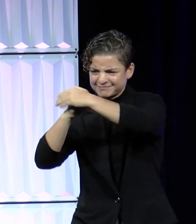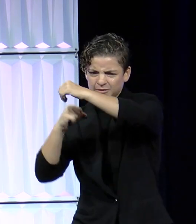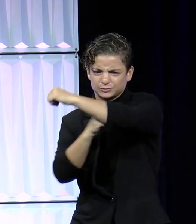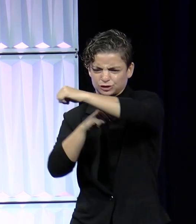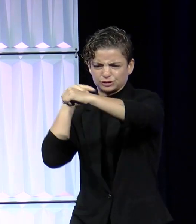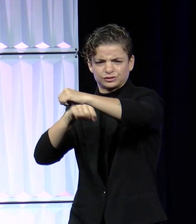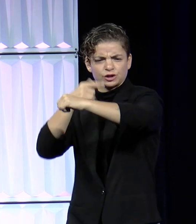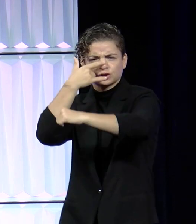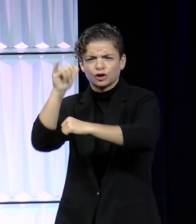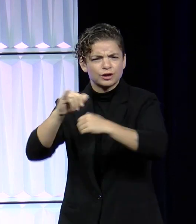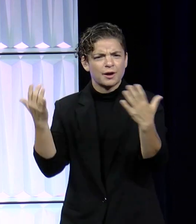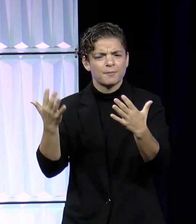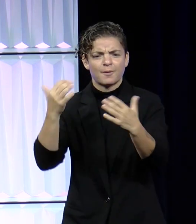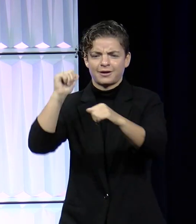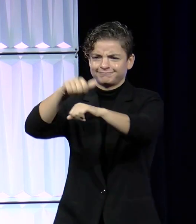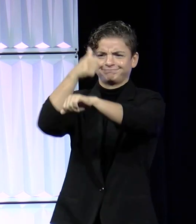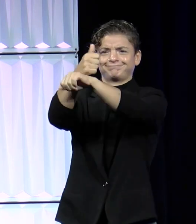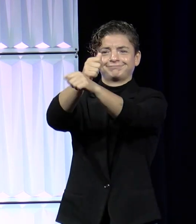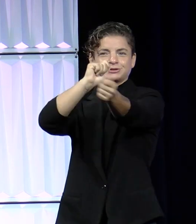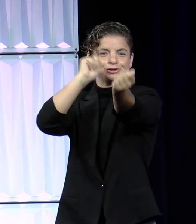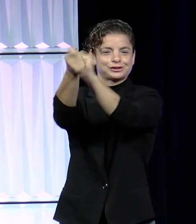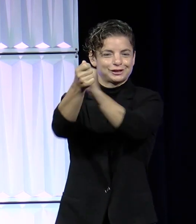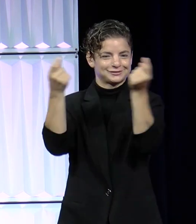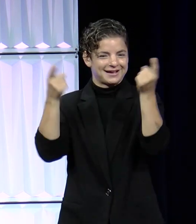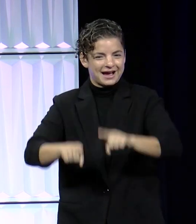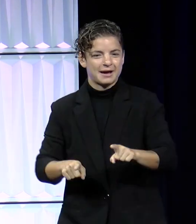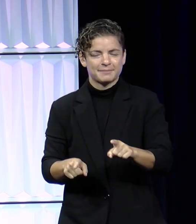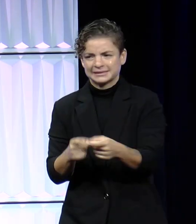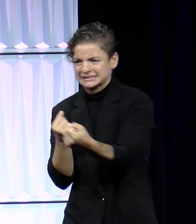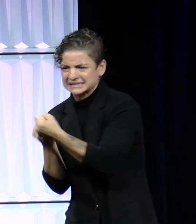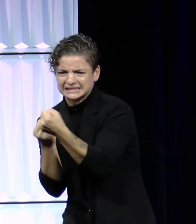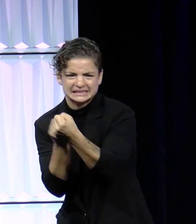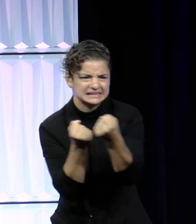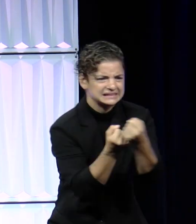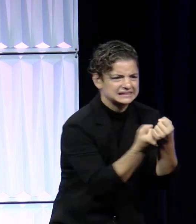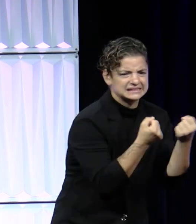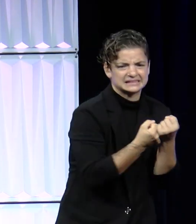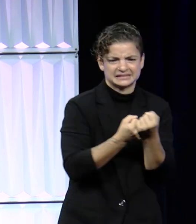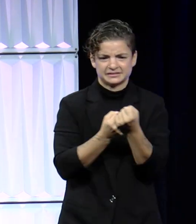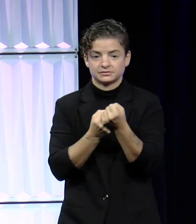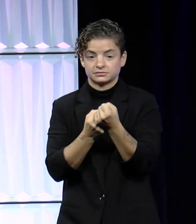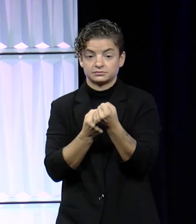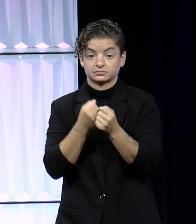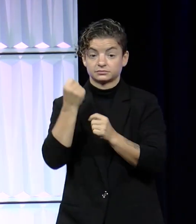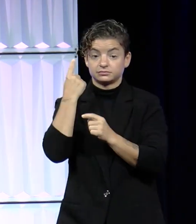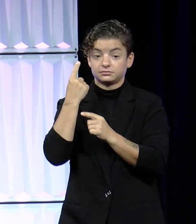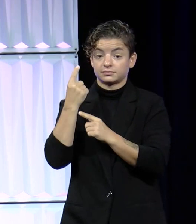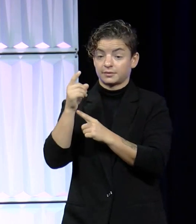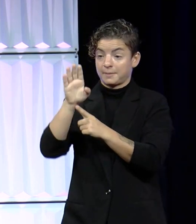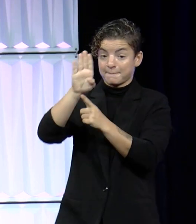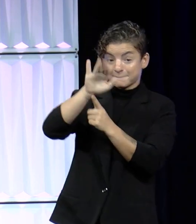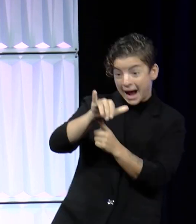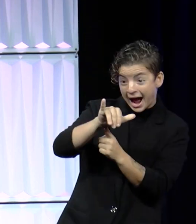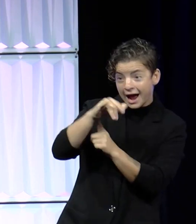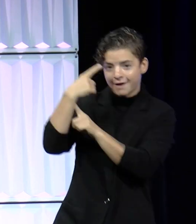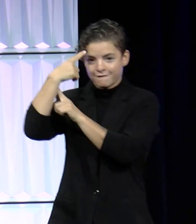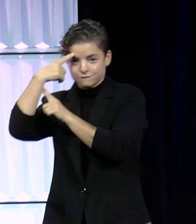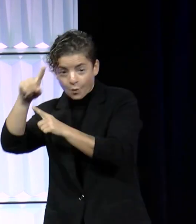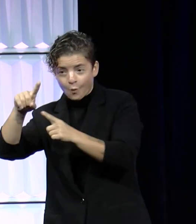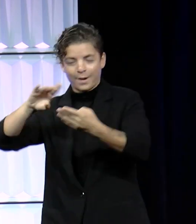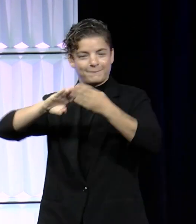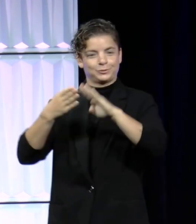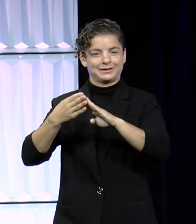have to support organizations and strategies that are by and for communities, right?